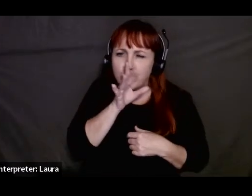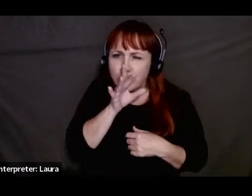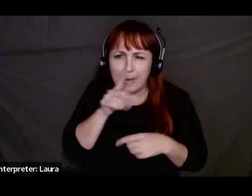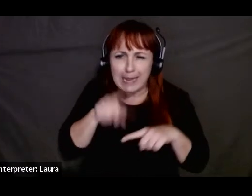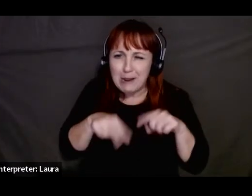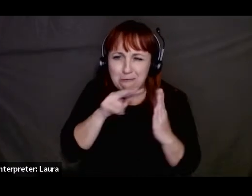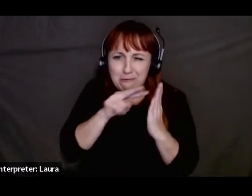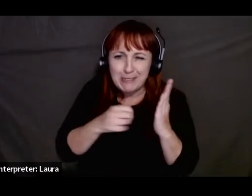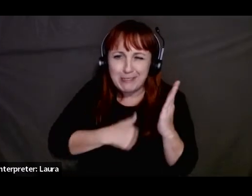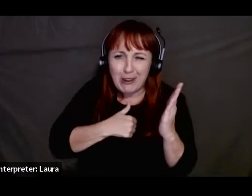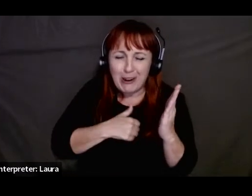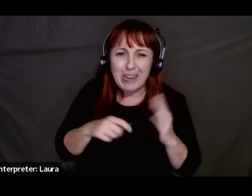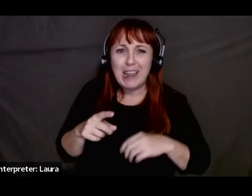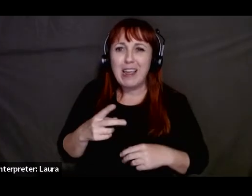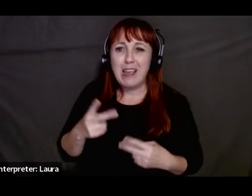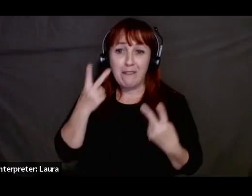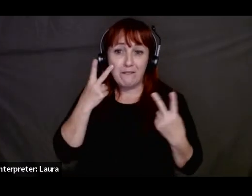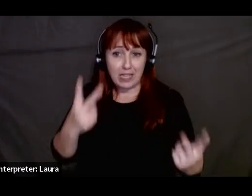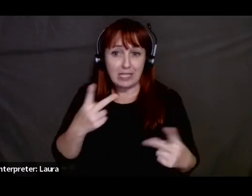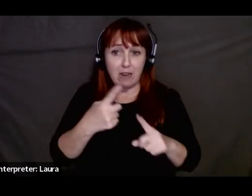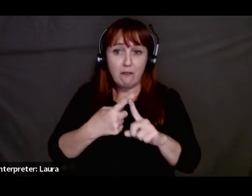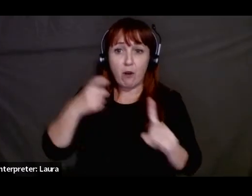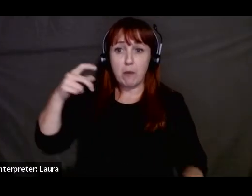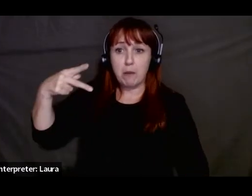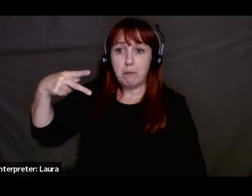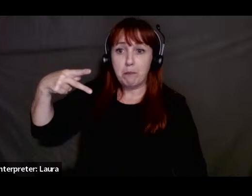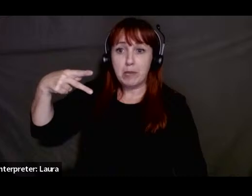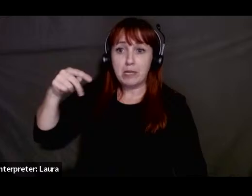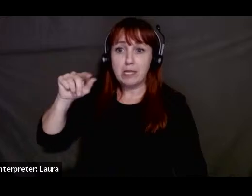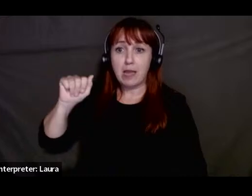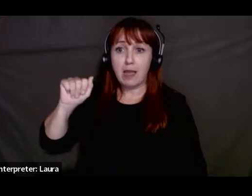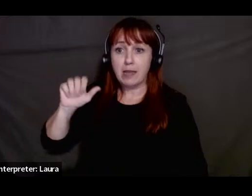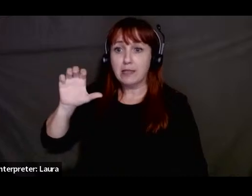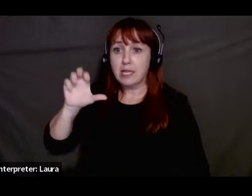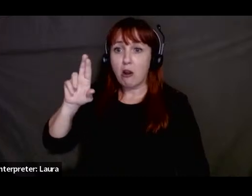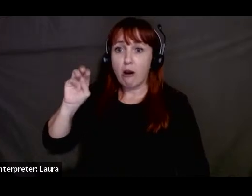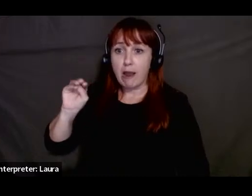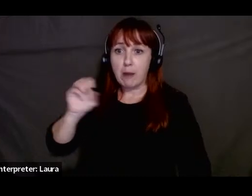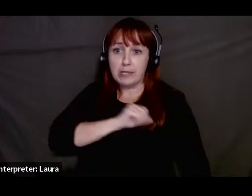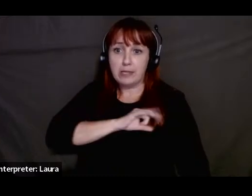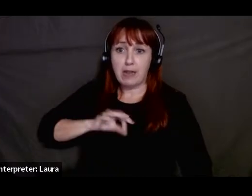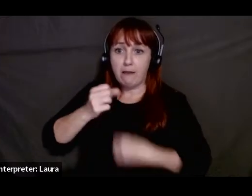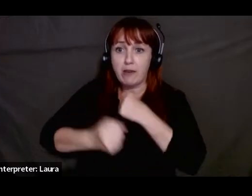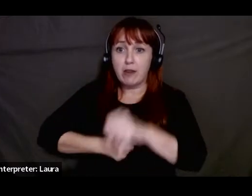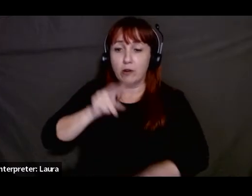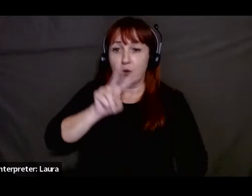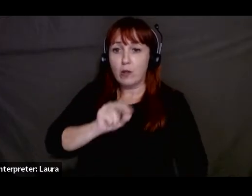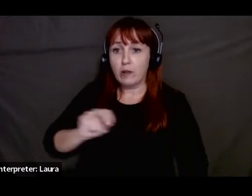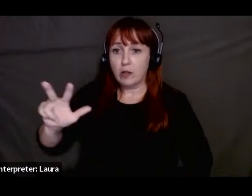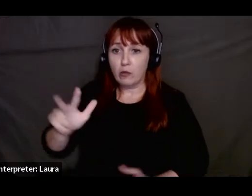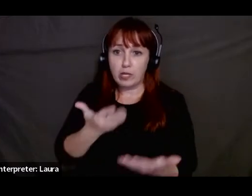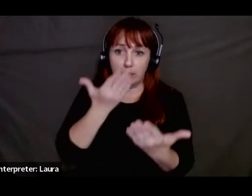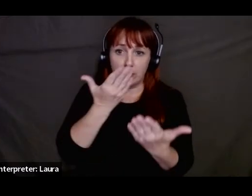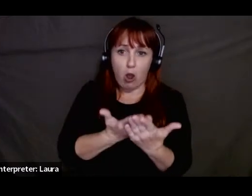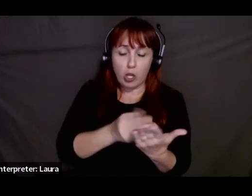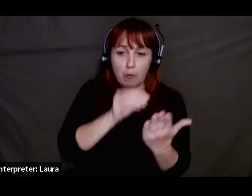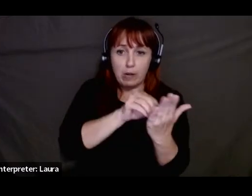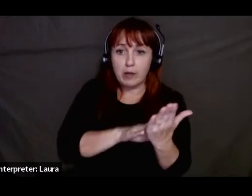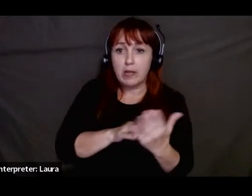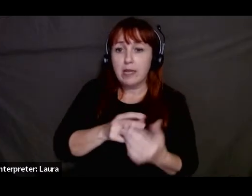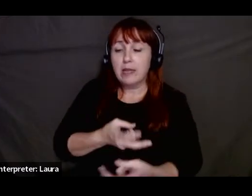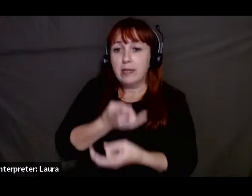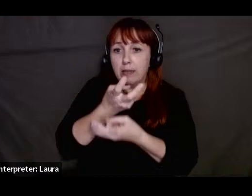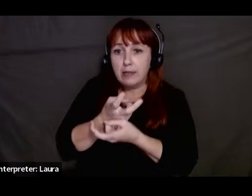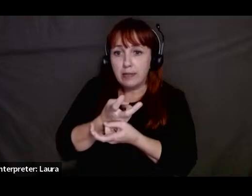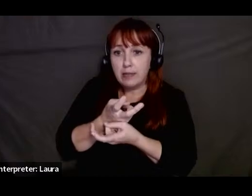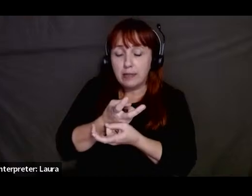subsequent site visit by PTA CRM staff in 2003 documented EV Kupuna